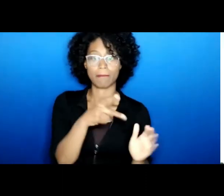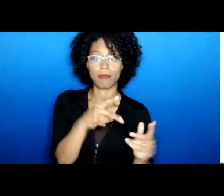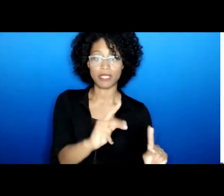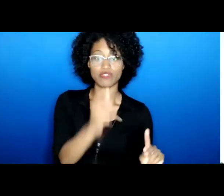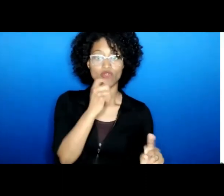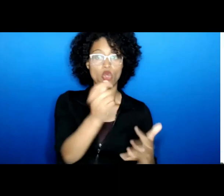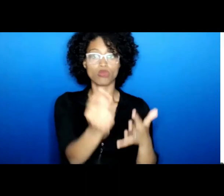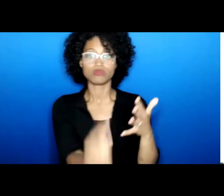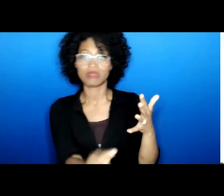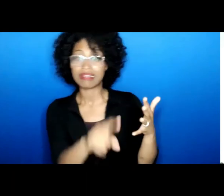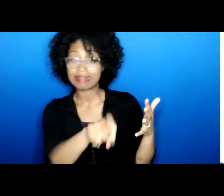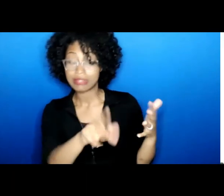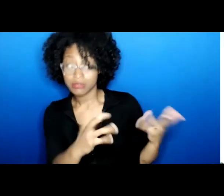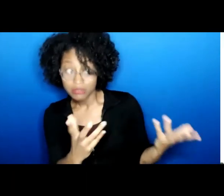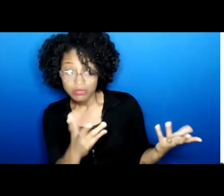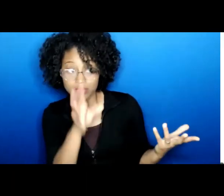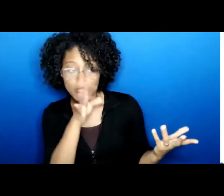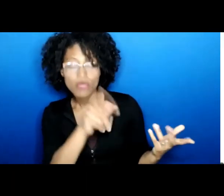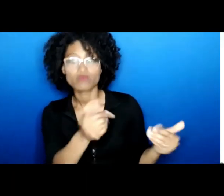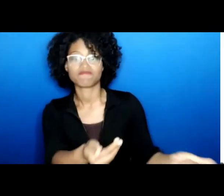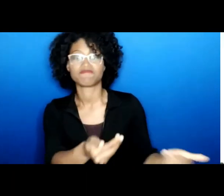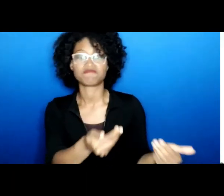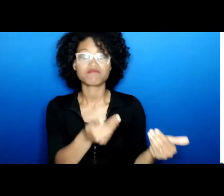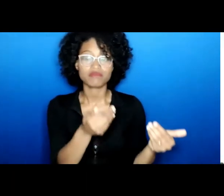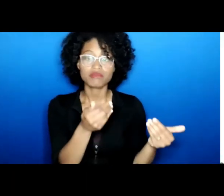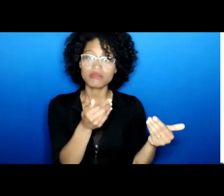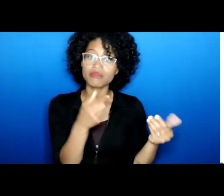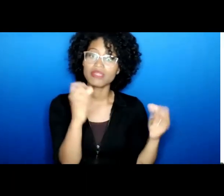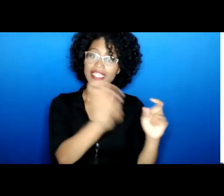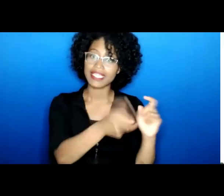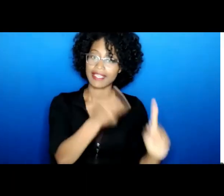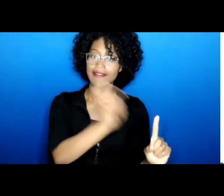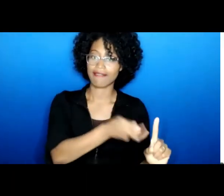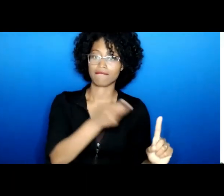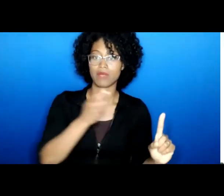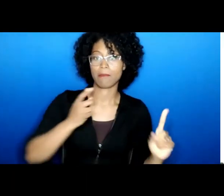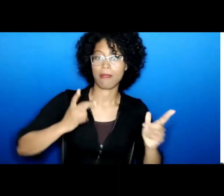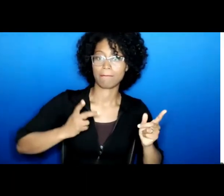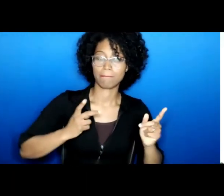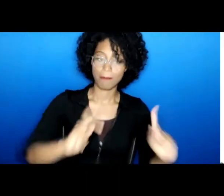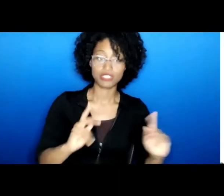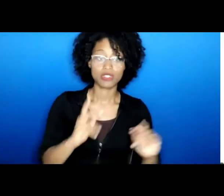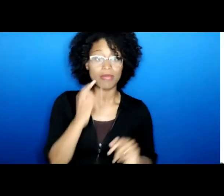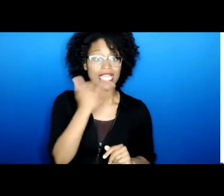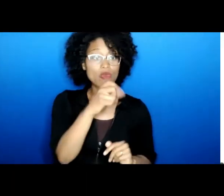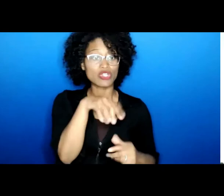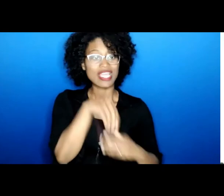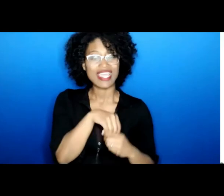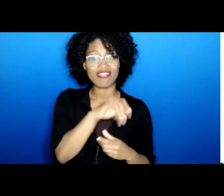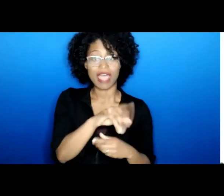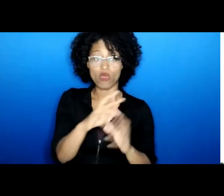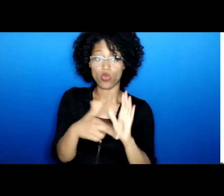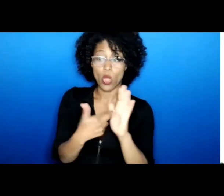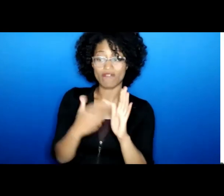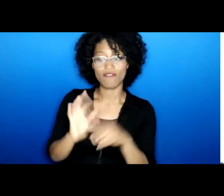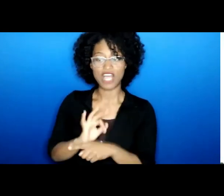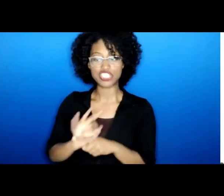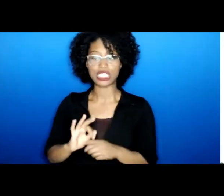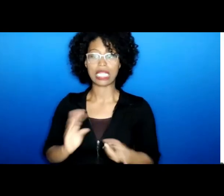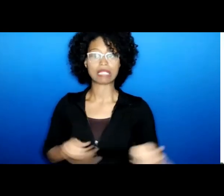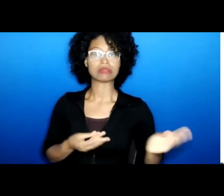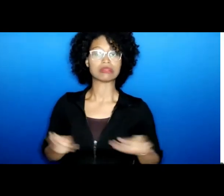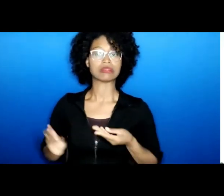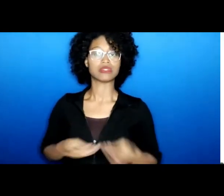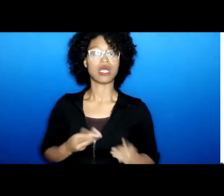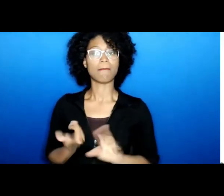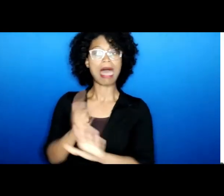anyone who's brought in as in any role has that functionality, but operationally the team